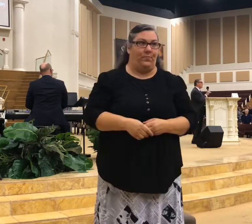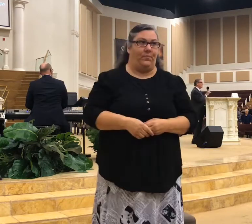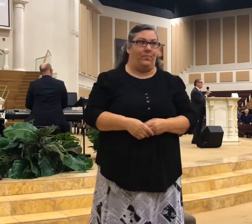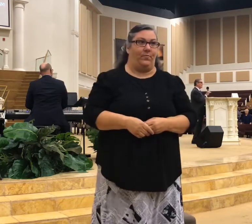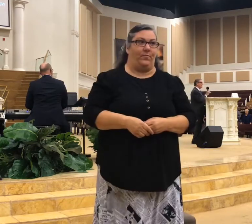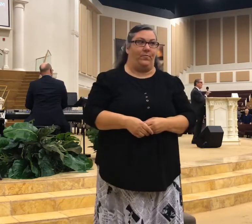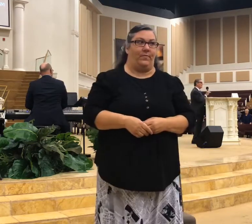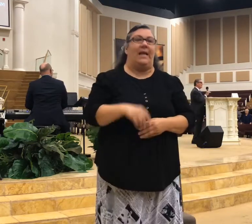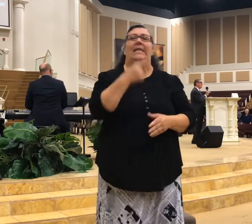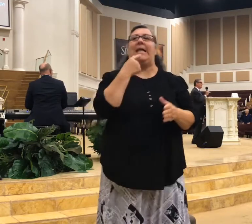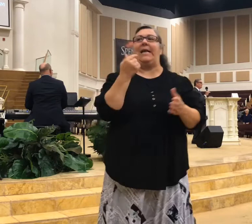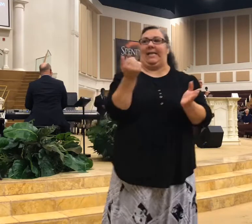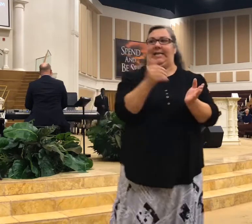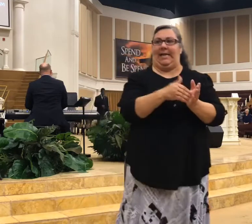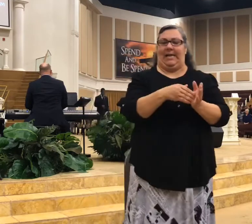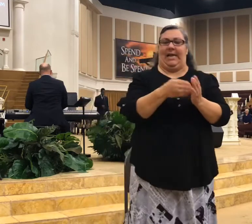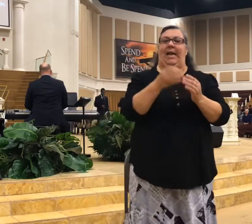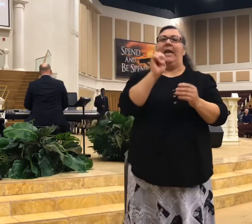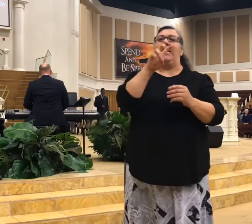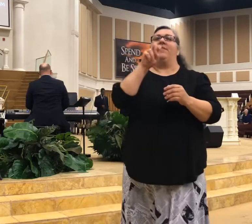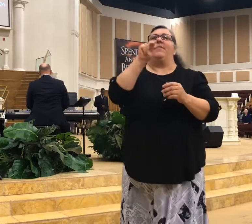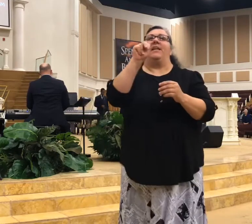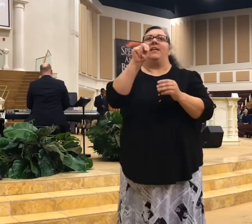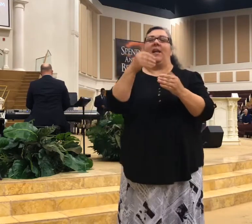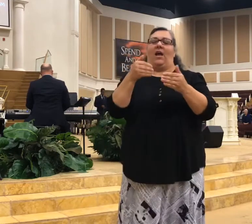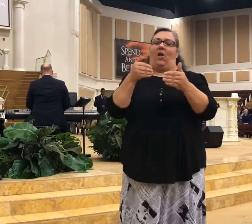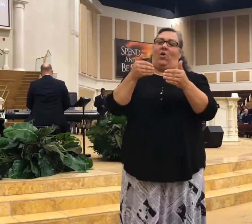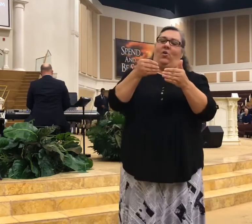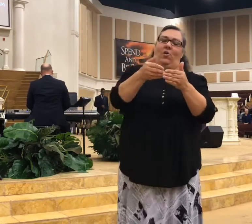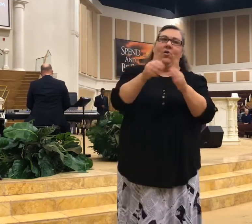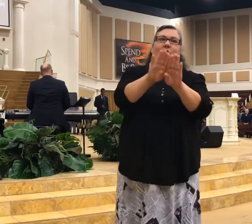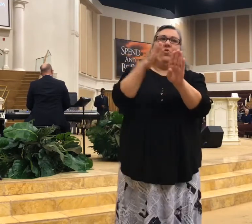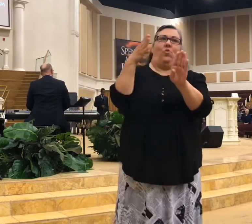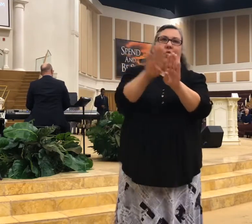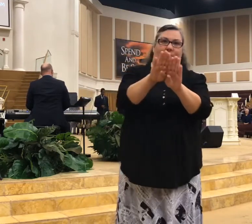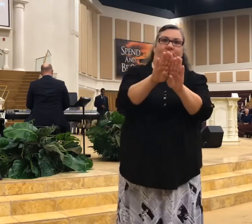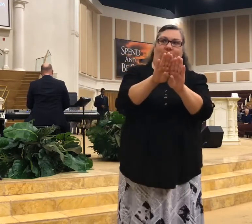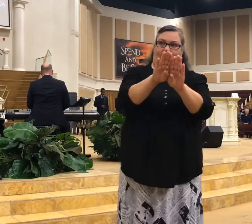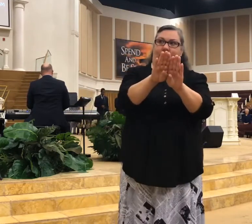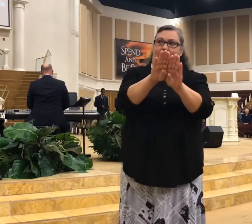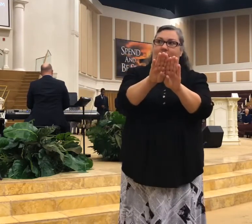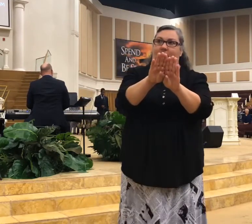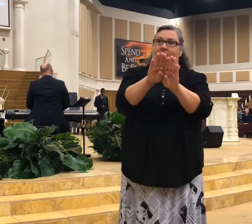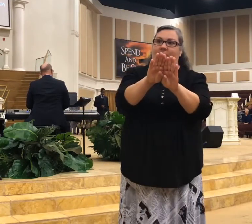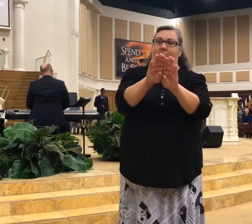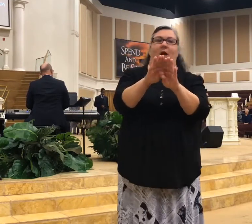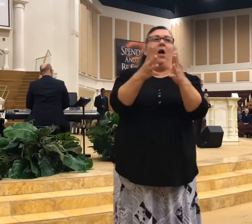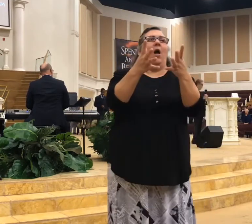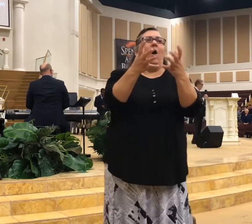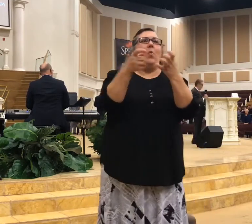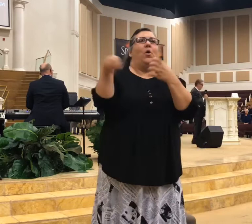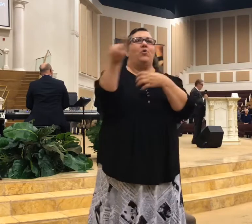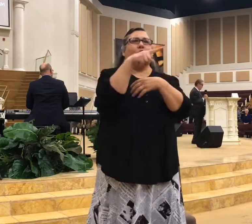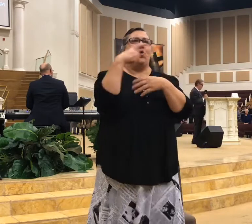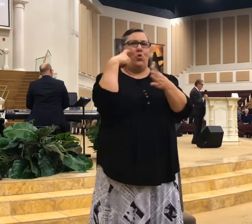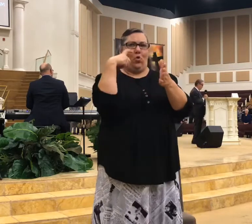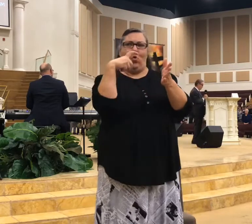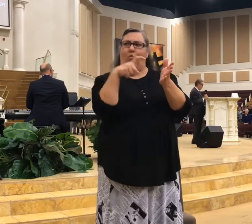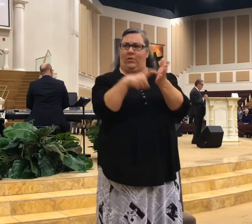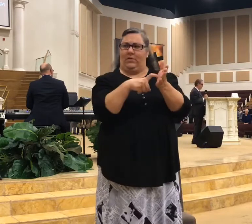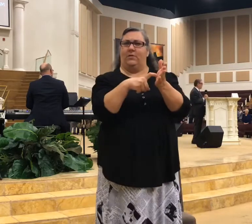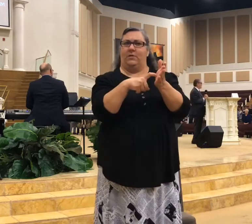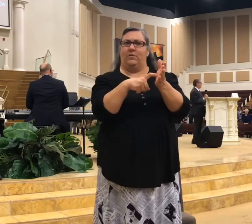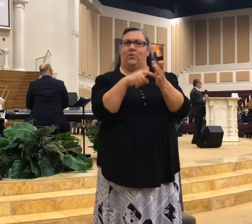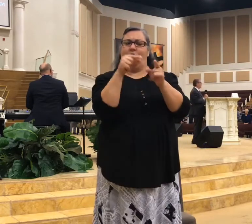Come on, let's say that together. "Even at the doors." And I want you to observe with me that